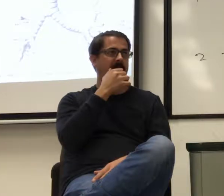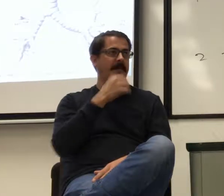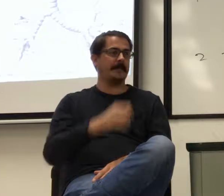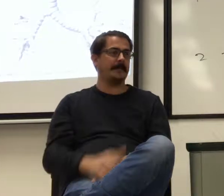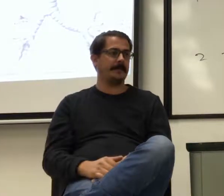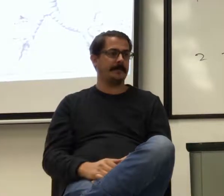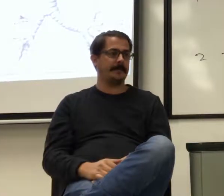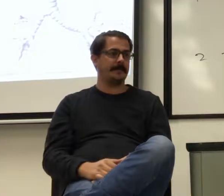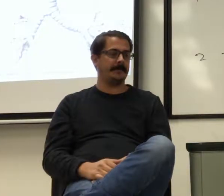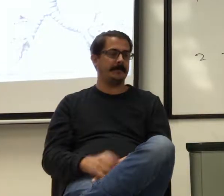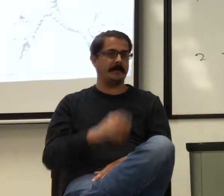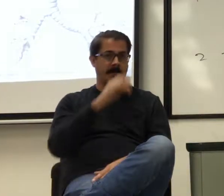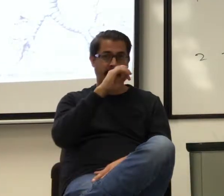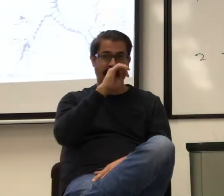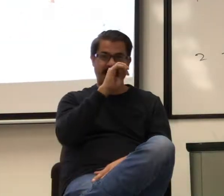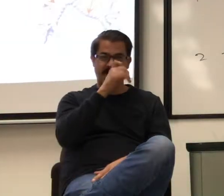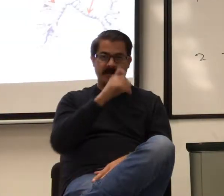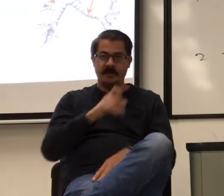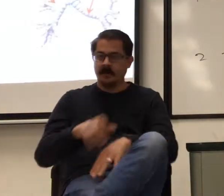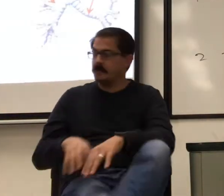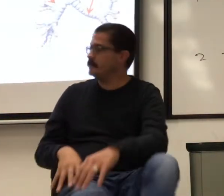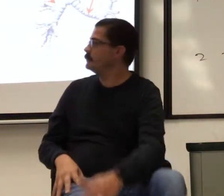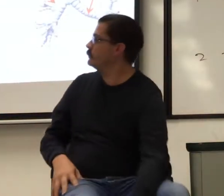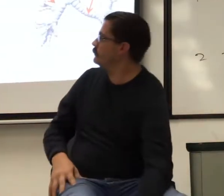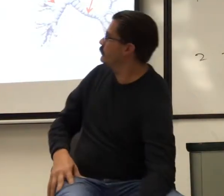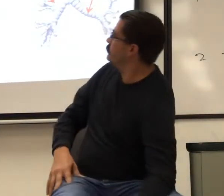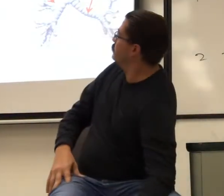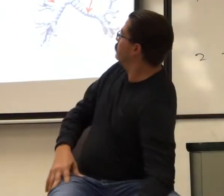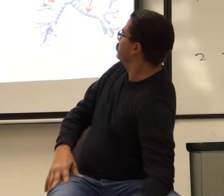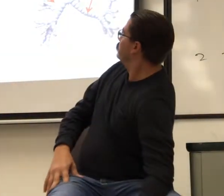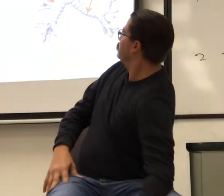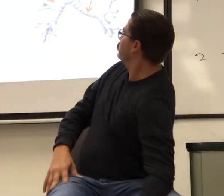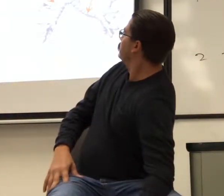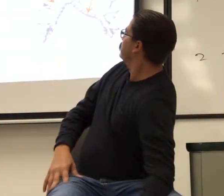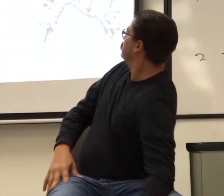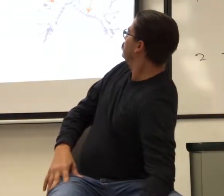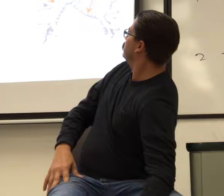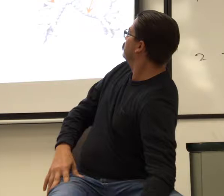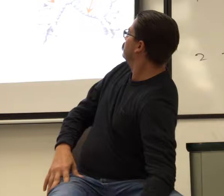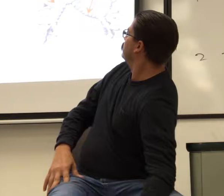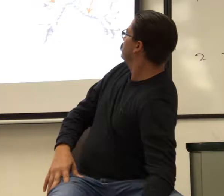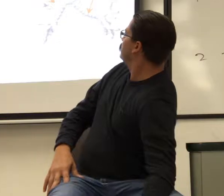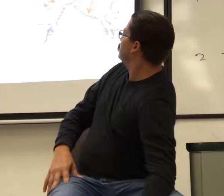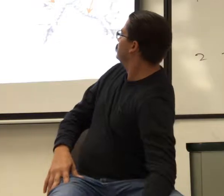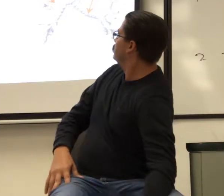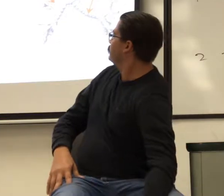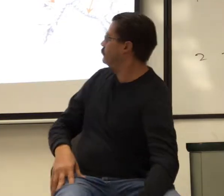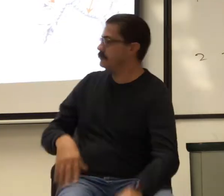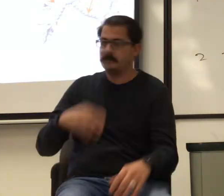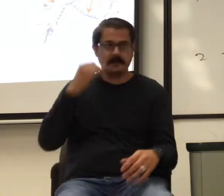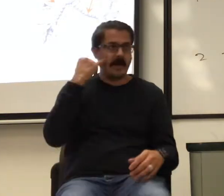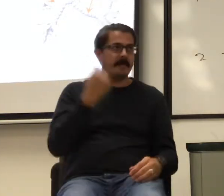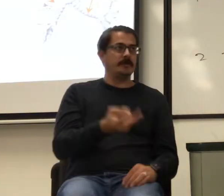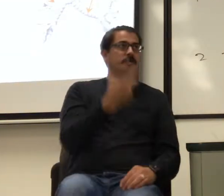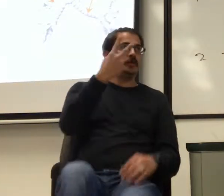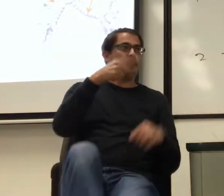was I kind of made big arrows. Those 2. If I got 2 arrows, which level is it?